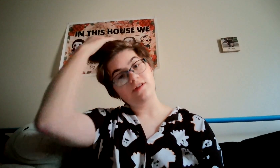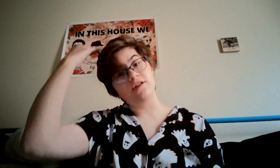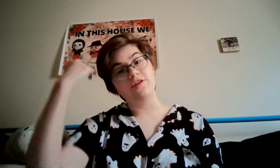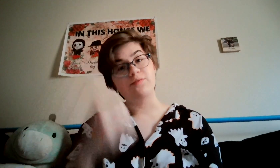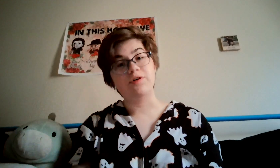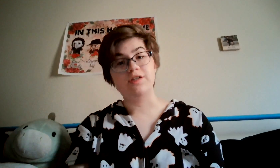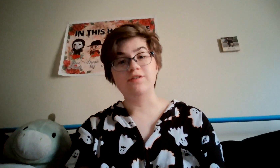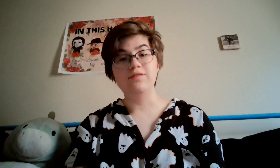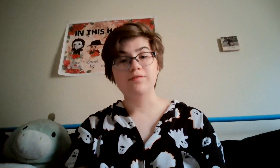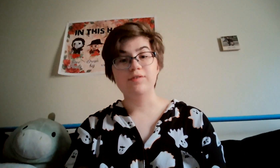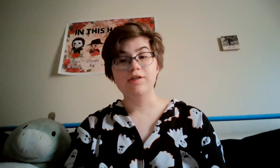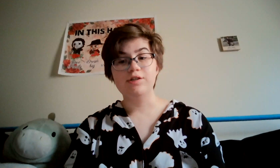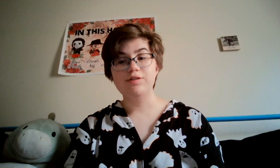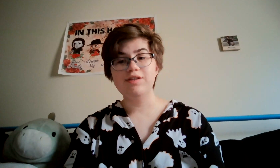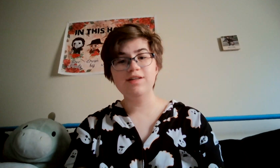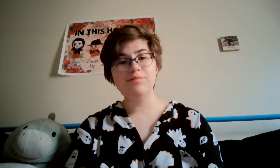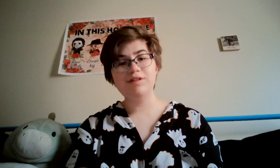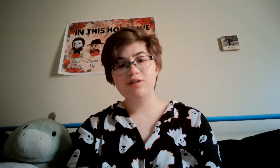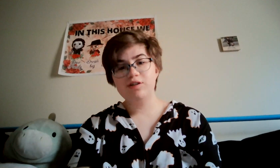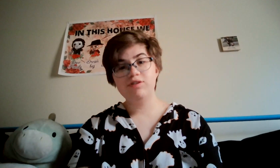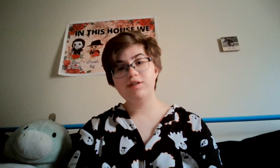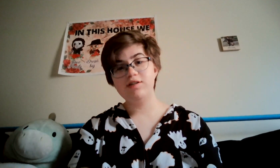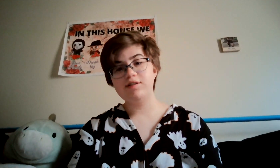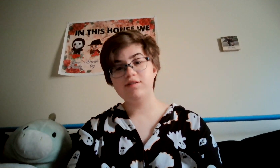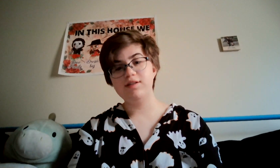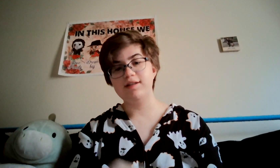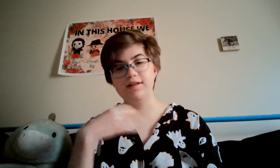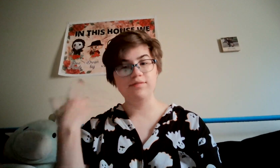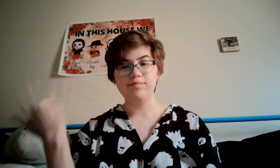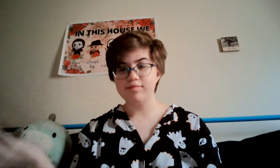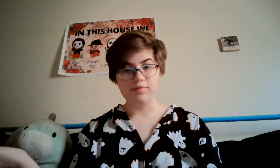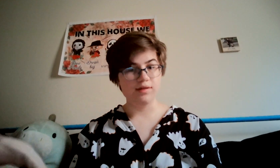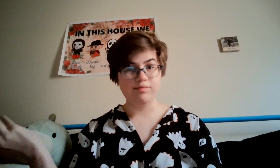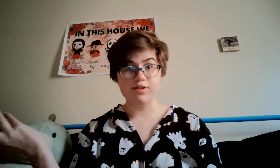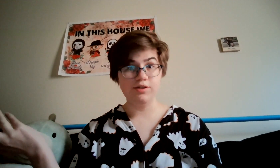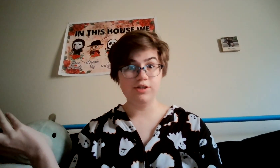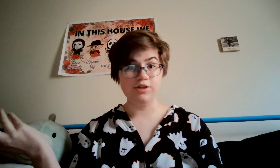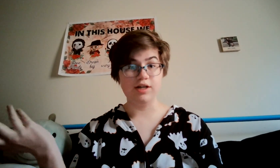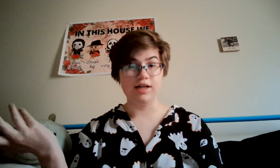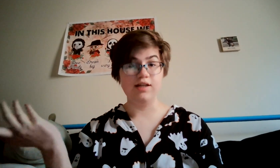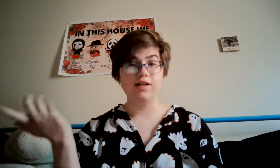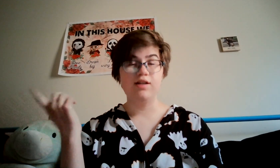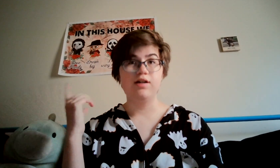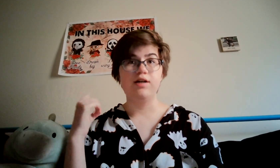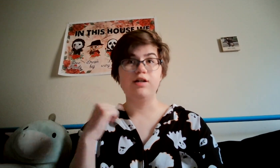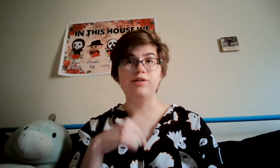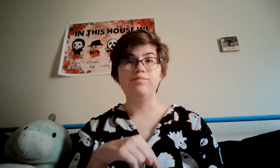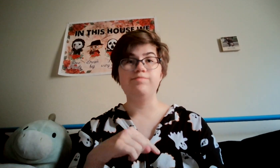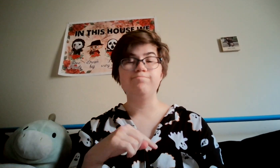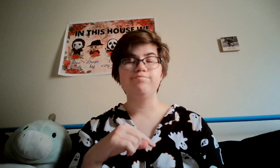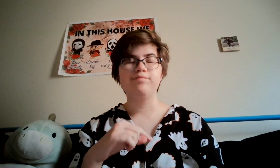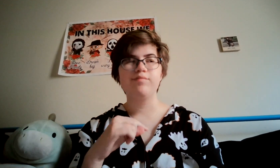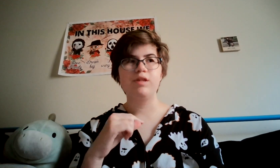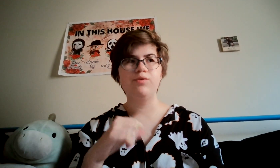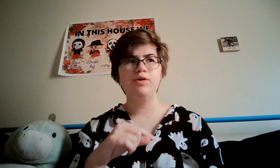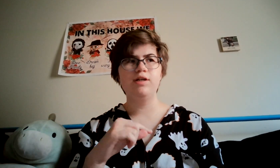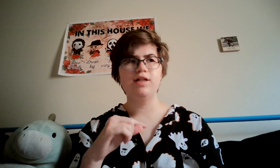This one is very short. There hasn't been a lot going on, honestly. Like, still going to karate. I'm going to